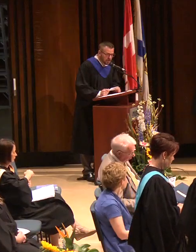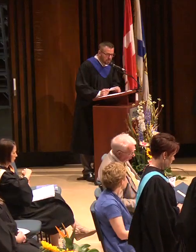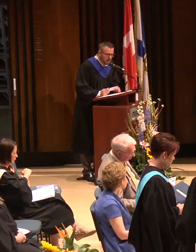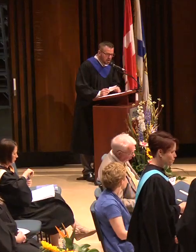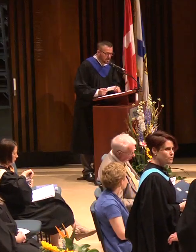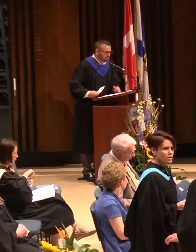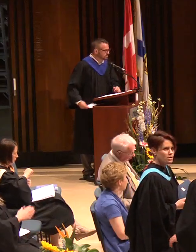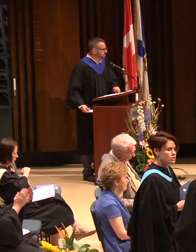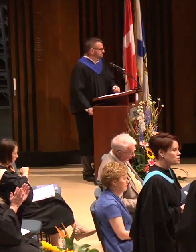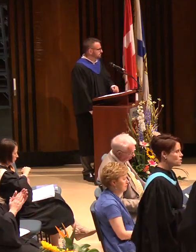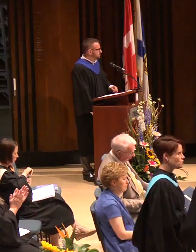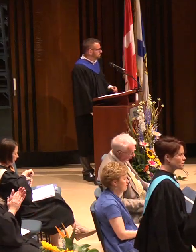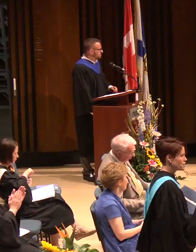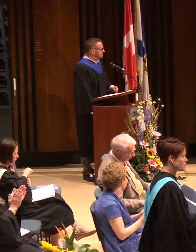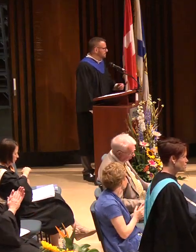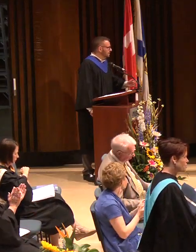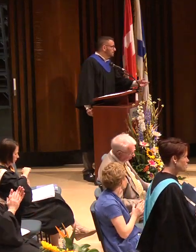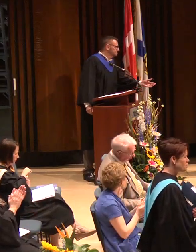Jody Potter.